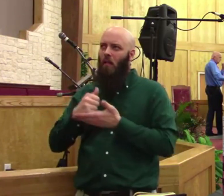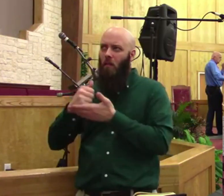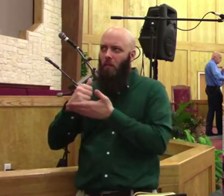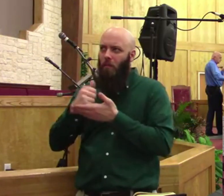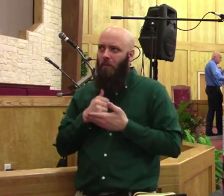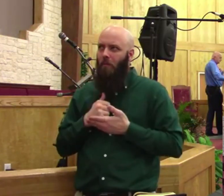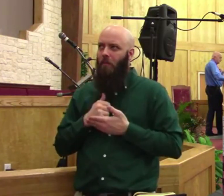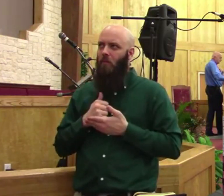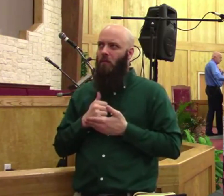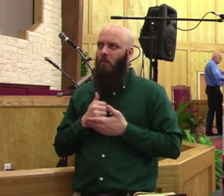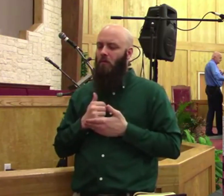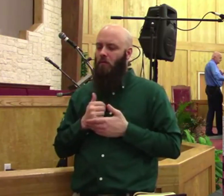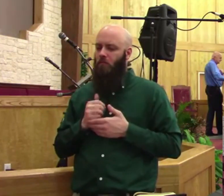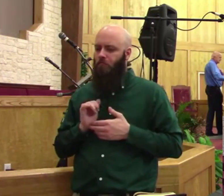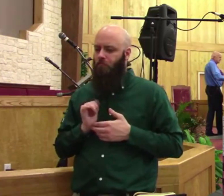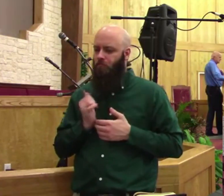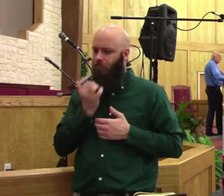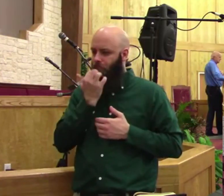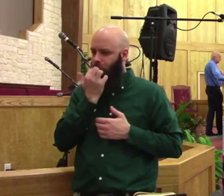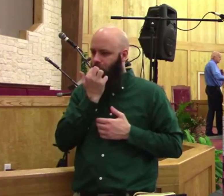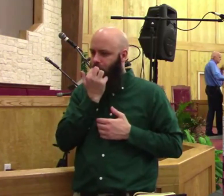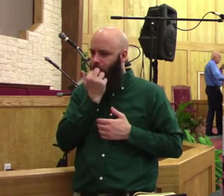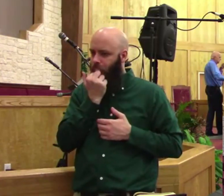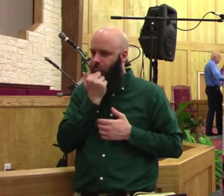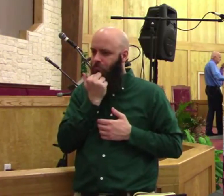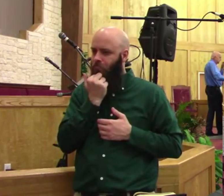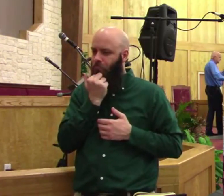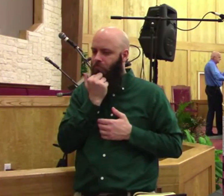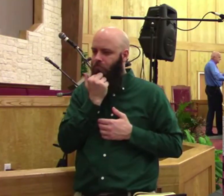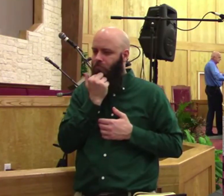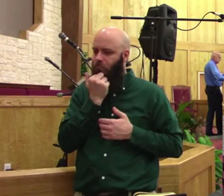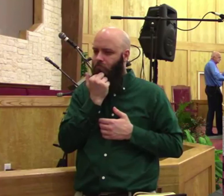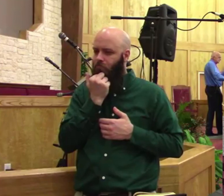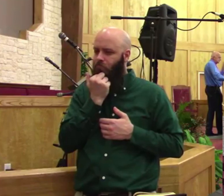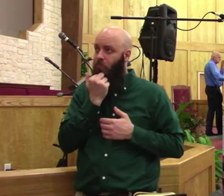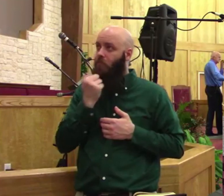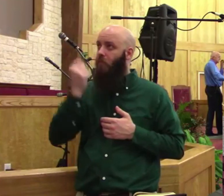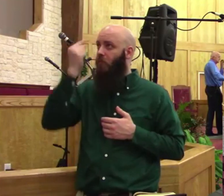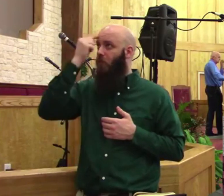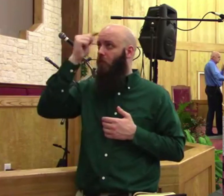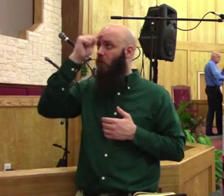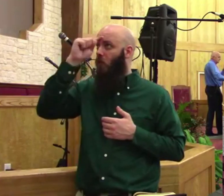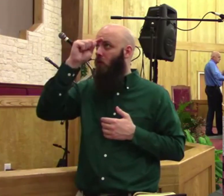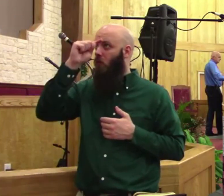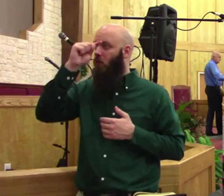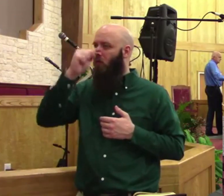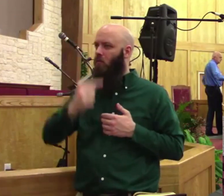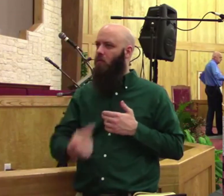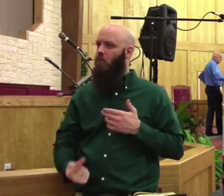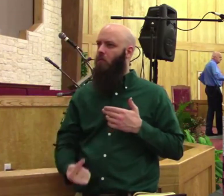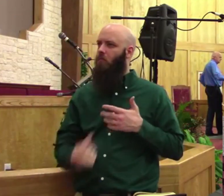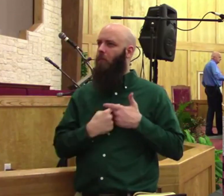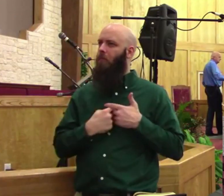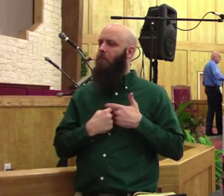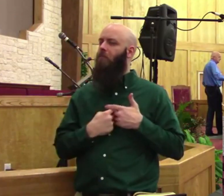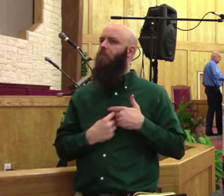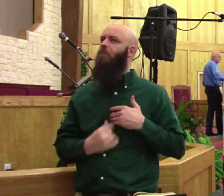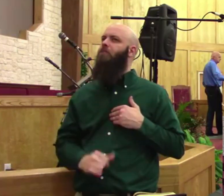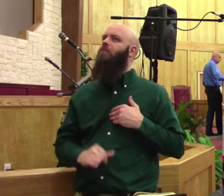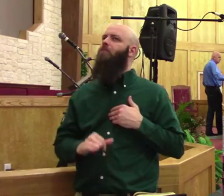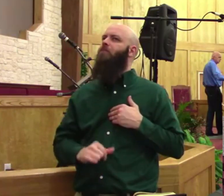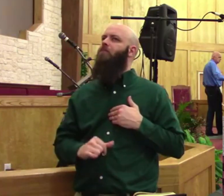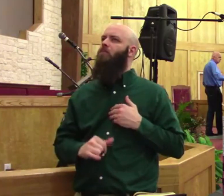Lord, help us to hide these things in our hearts that we might not sin against you and we might be light